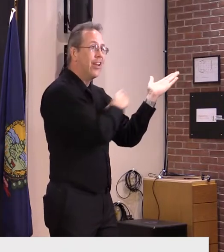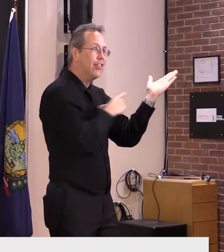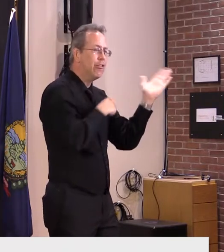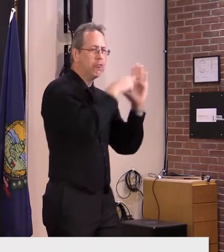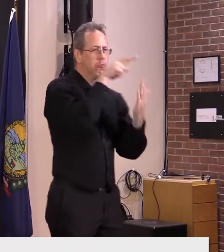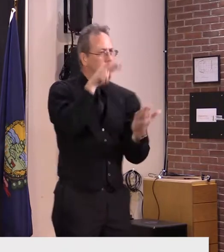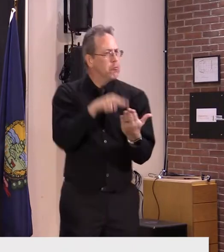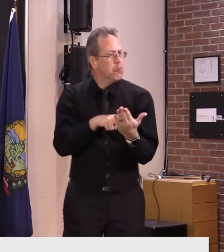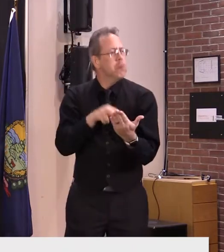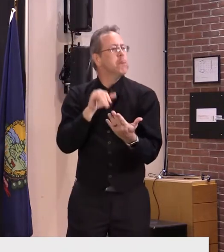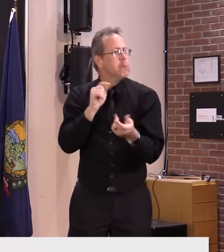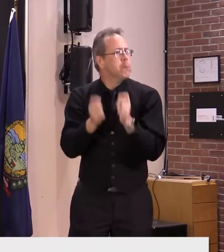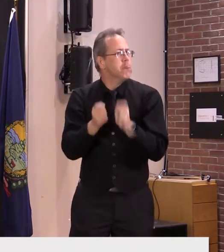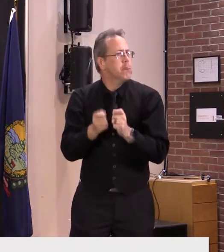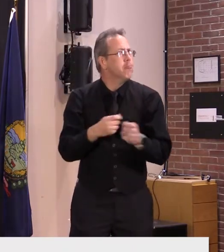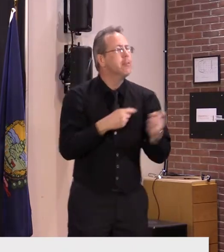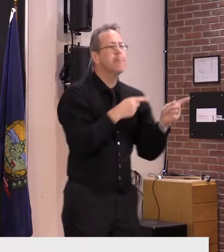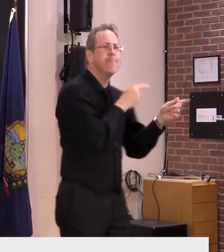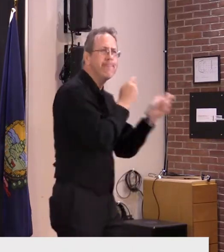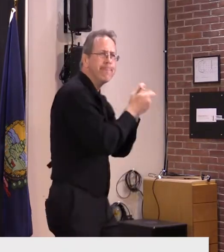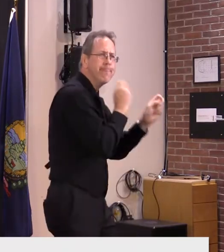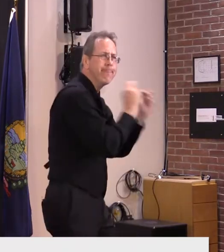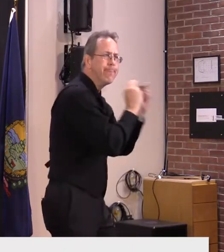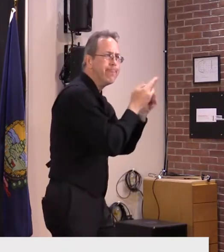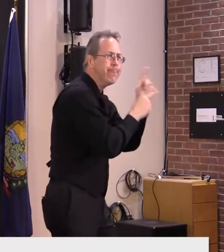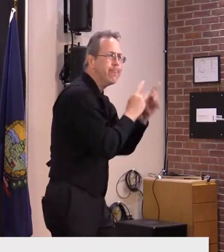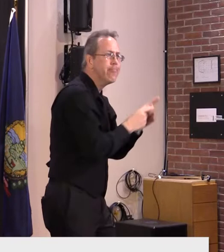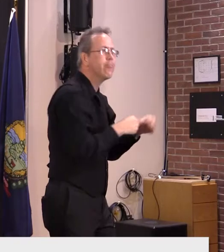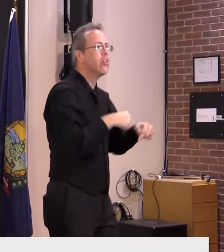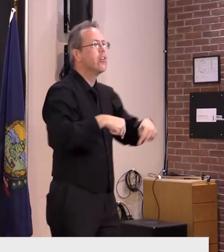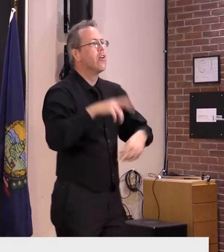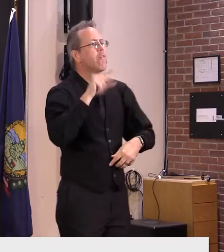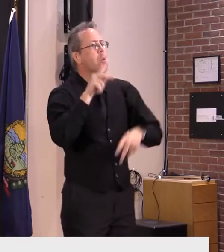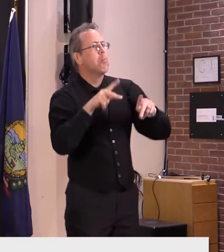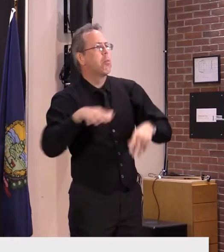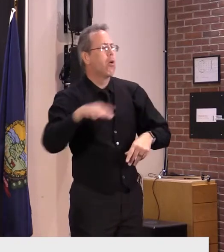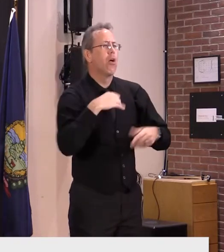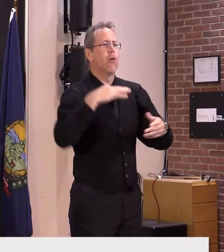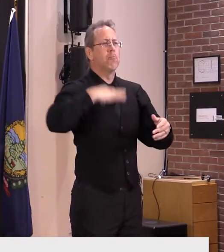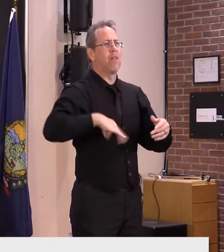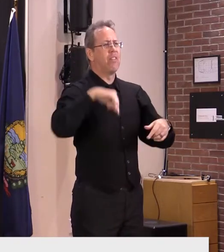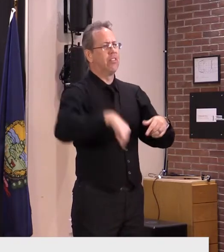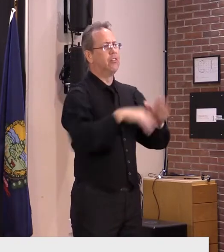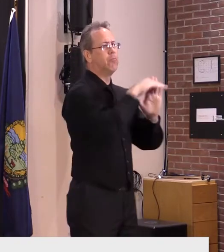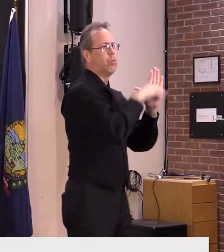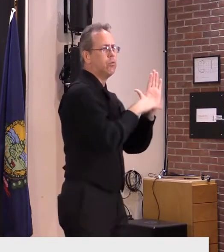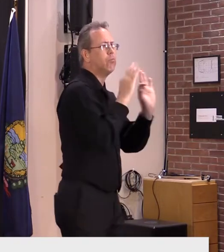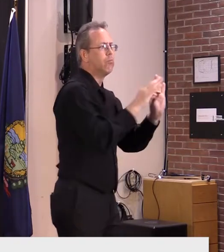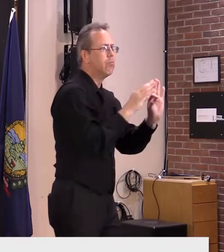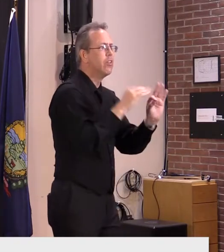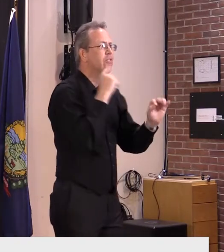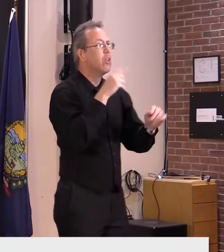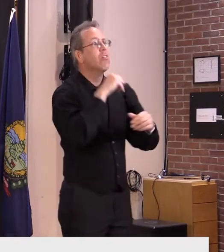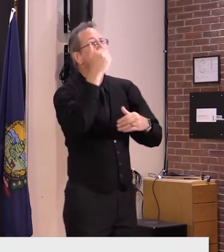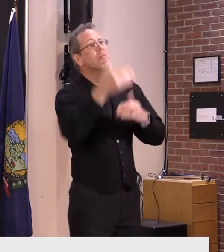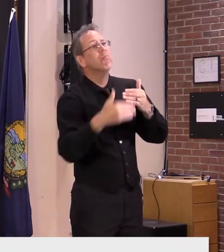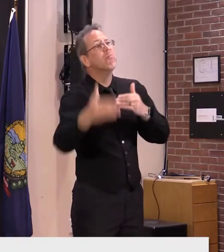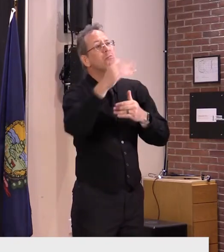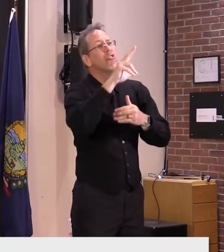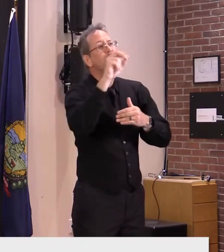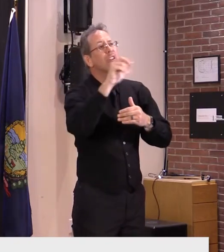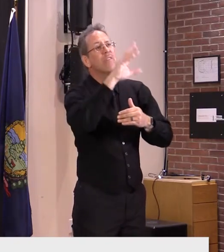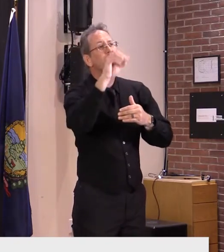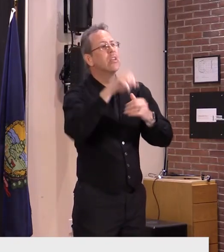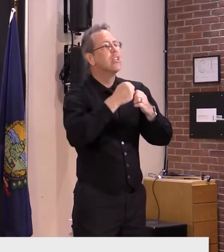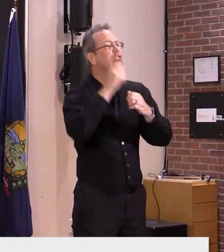discussed, Vermonters will benefit for decades to come as a result of the decisions we made this year. There will be